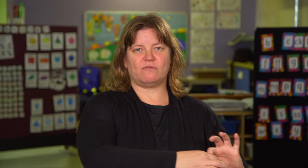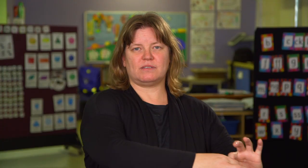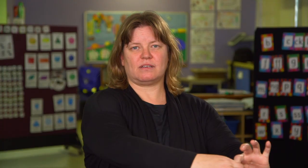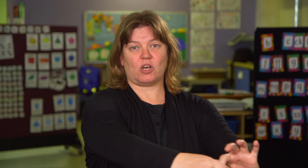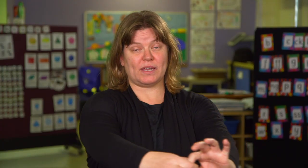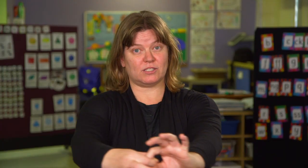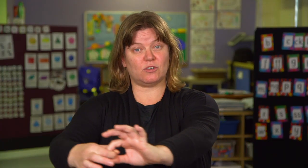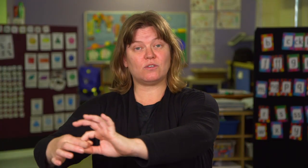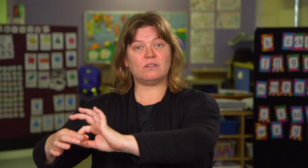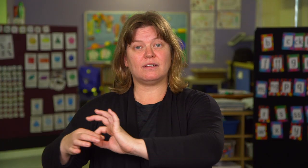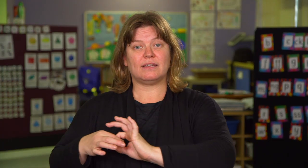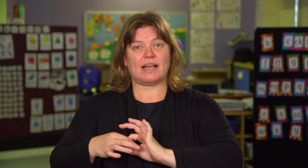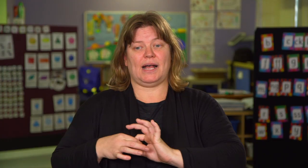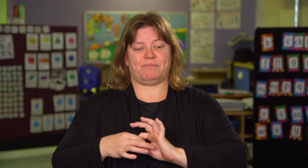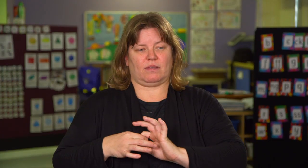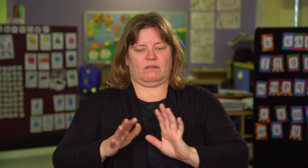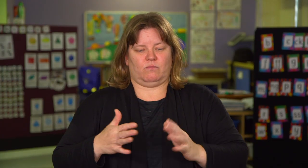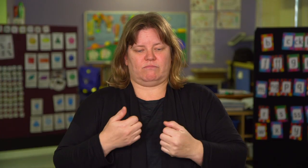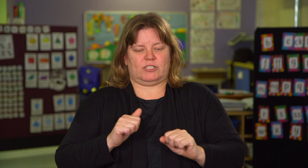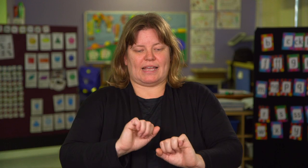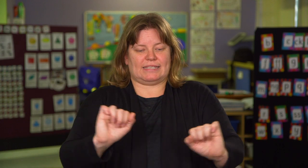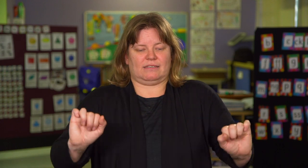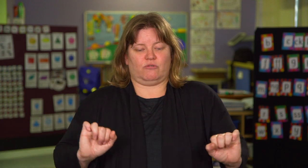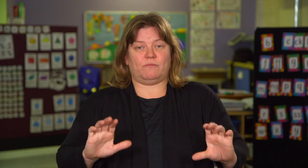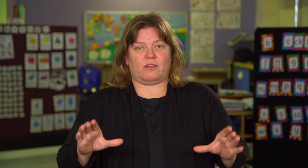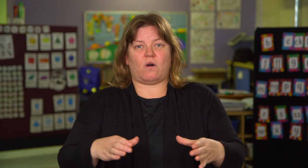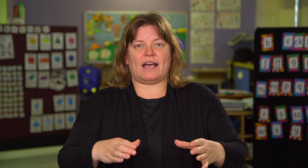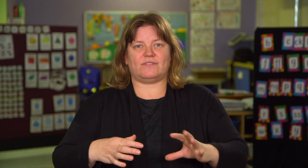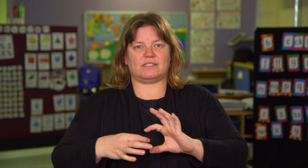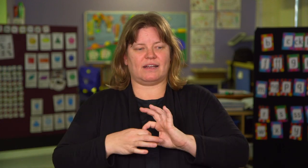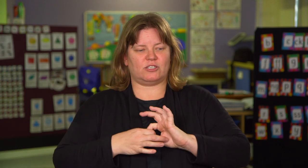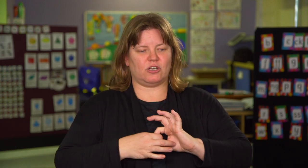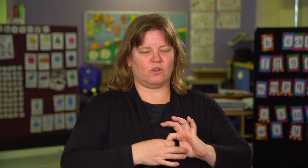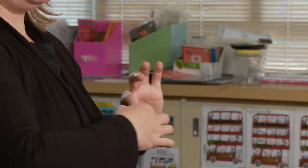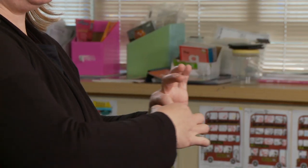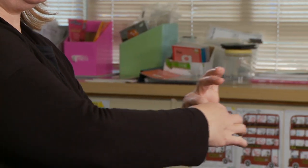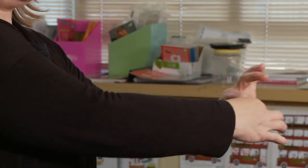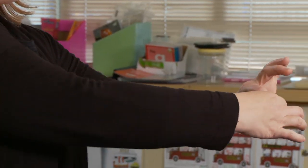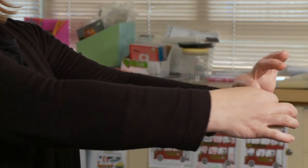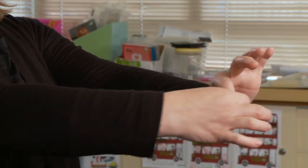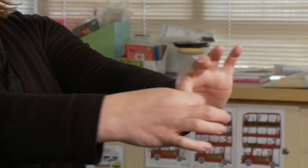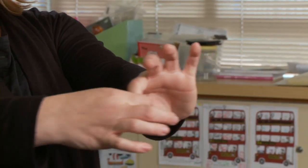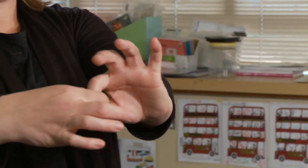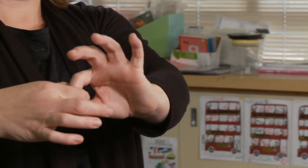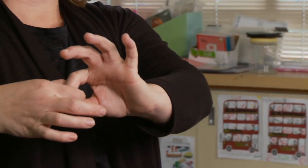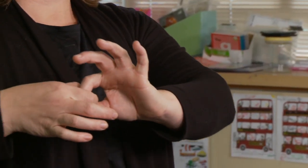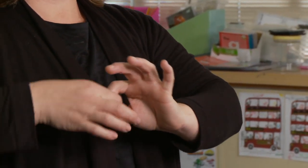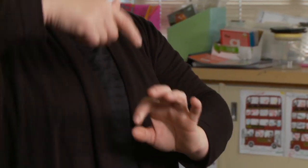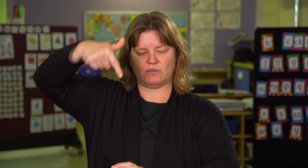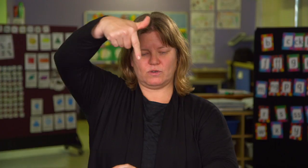movement going in a circle, just as a group, the choir have decided to go in a clockwise motion if you're looking